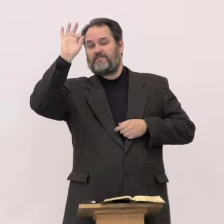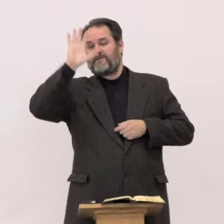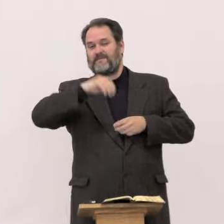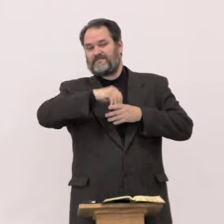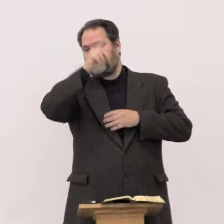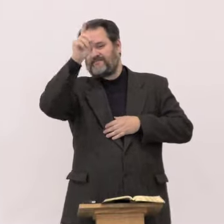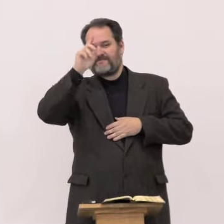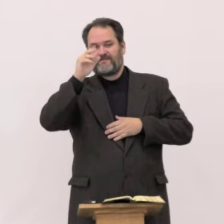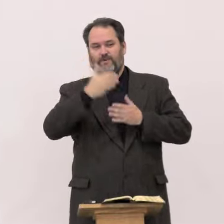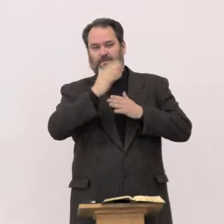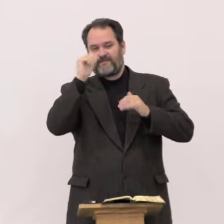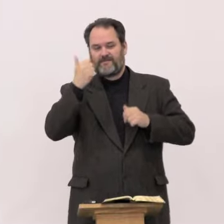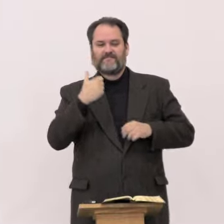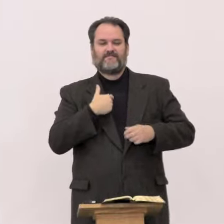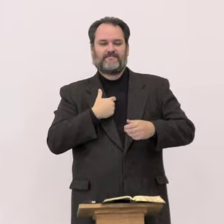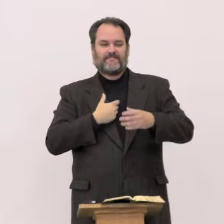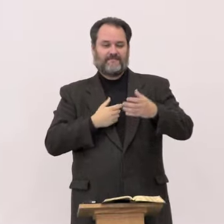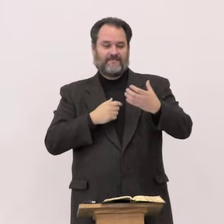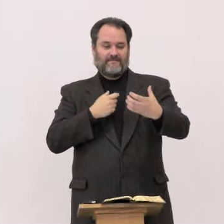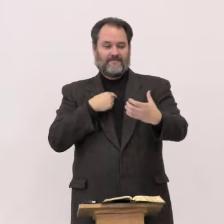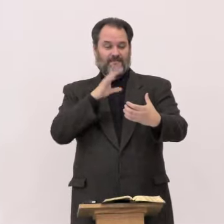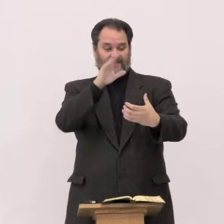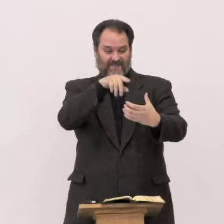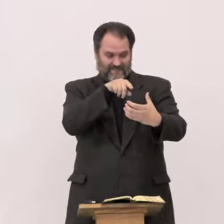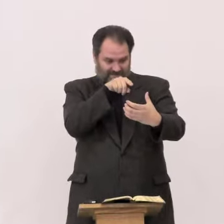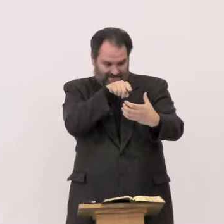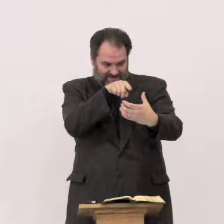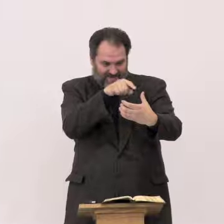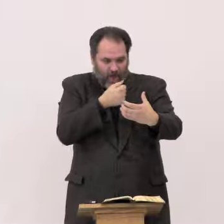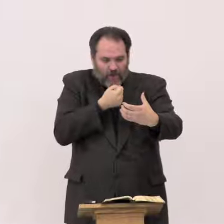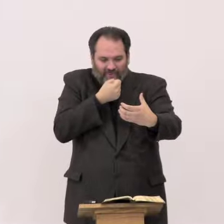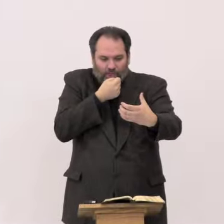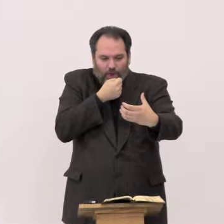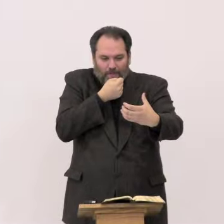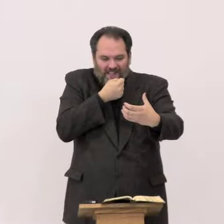around with David Rayless. I said,